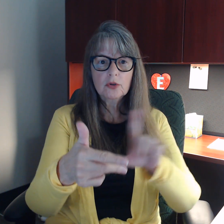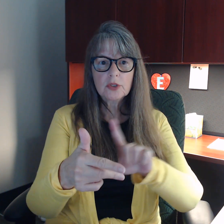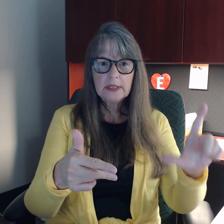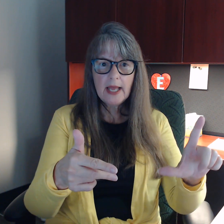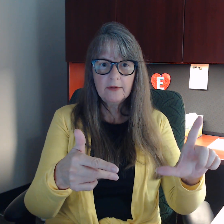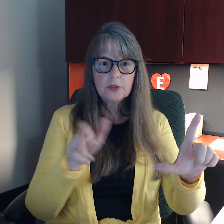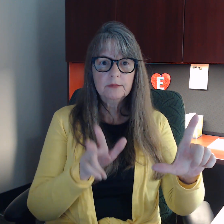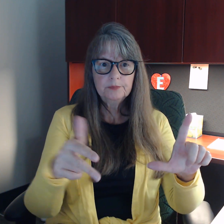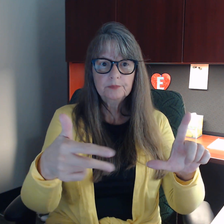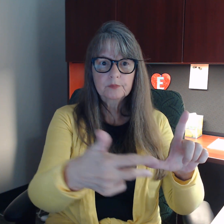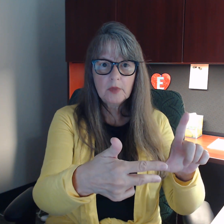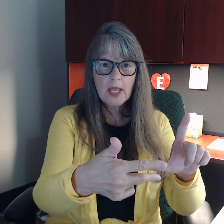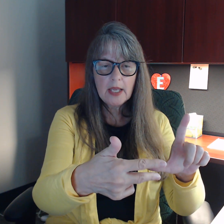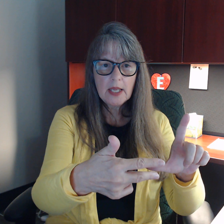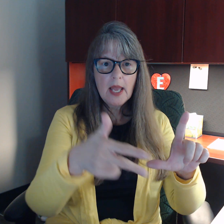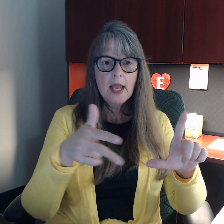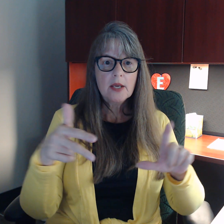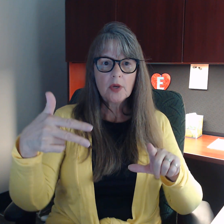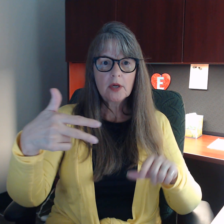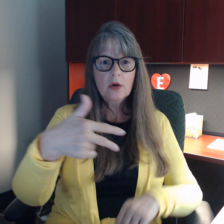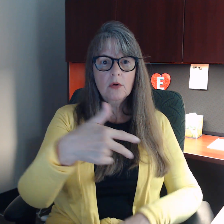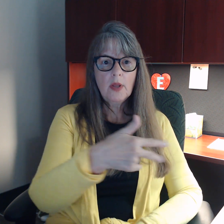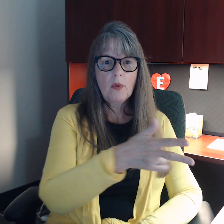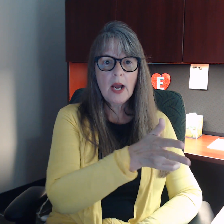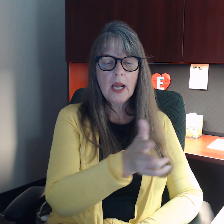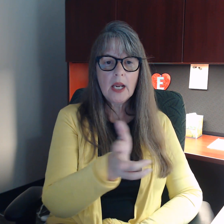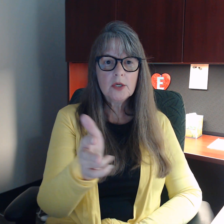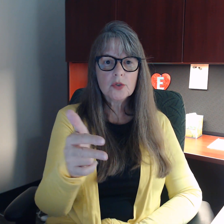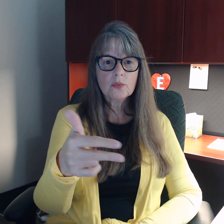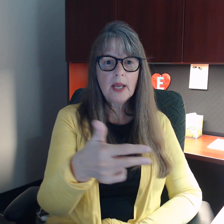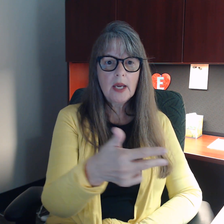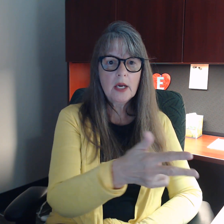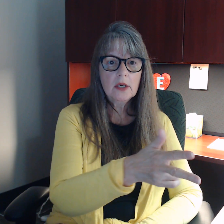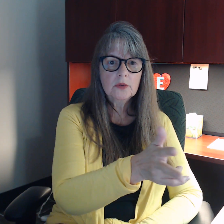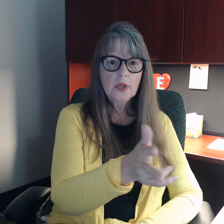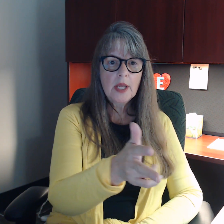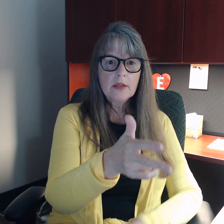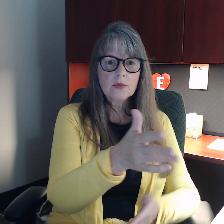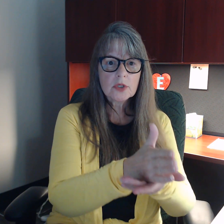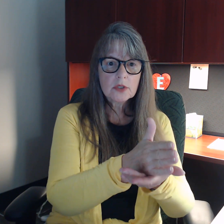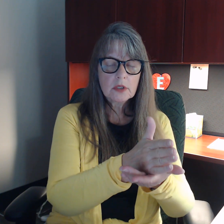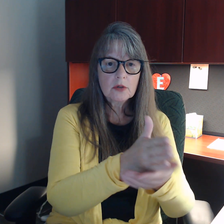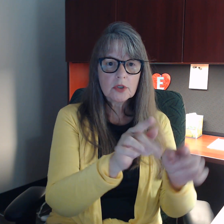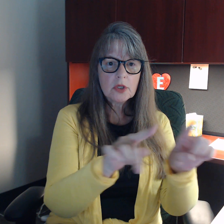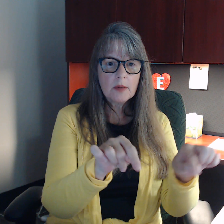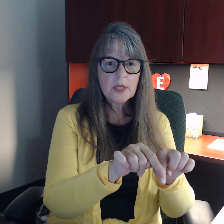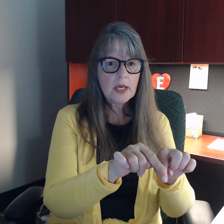to the left. Okay. And so I go and I wind around, and there's a stop sign,